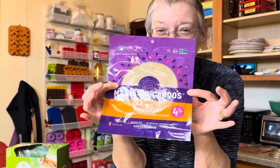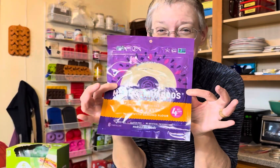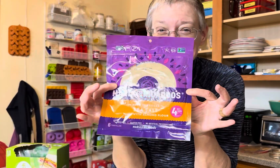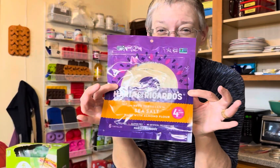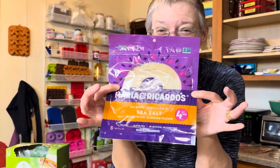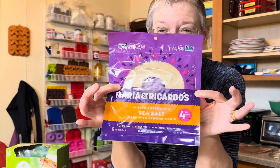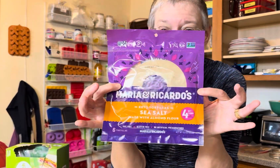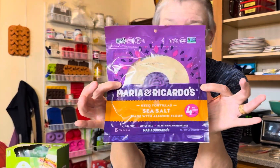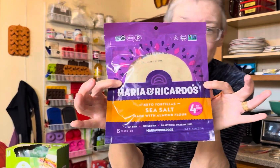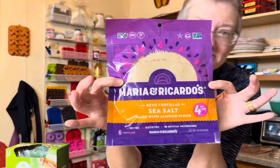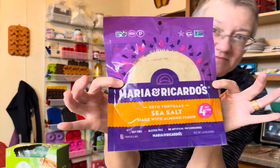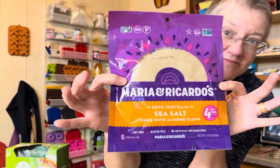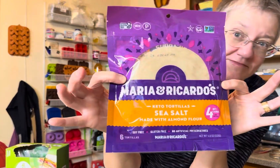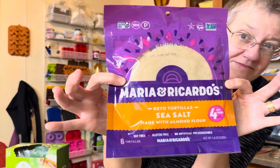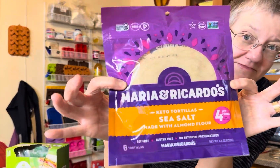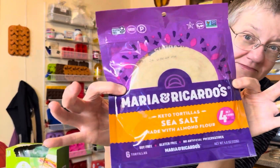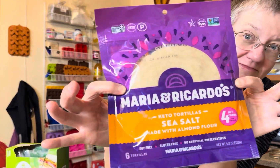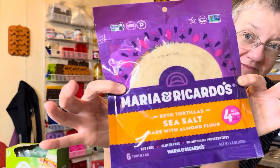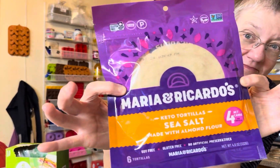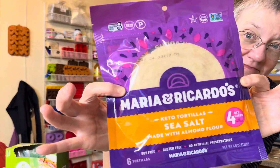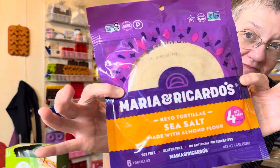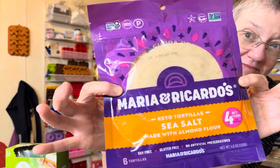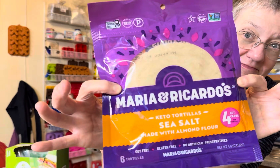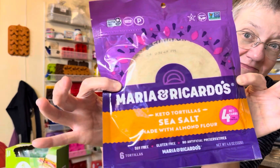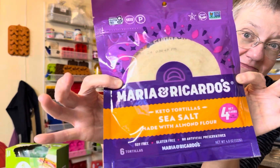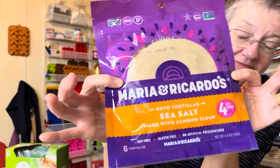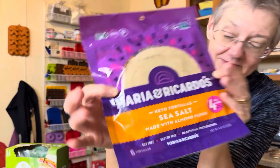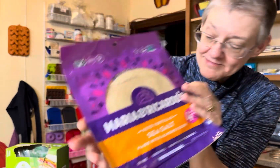Maria and Ricardo's Keto Tortillas.